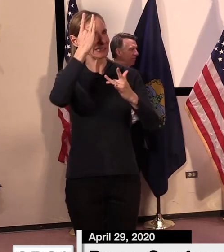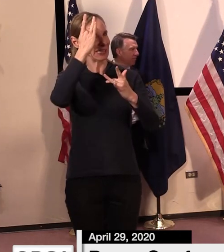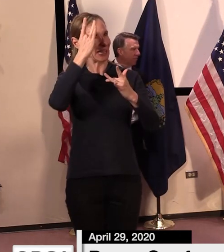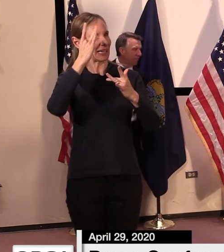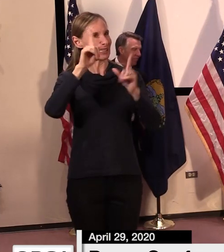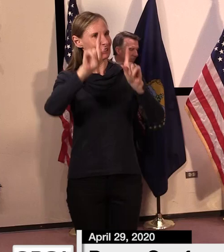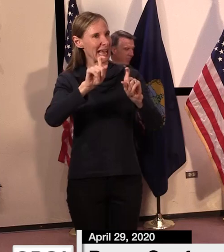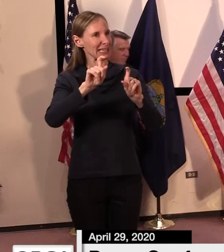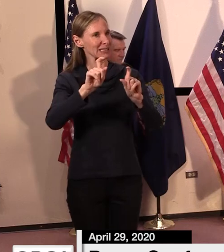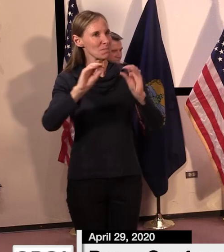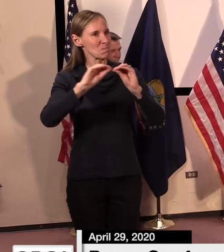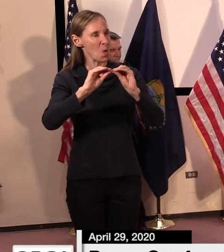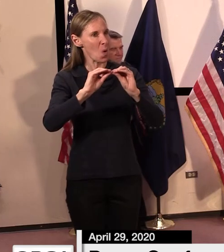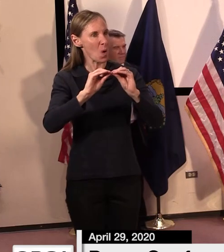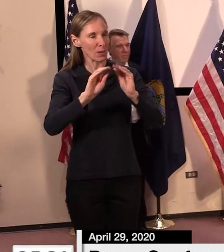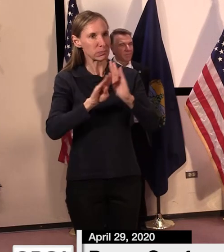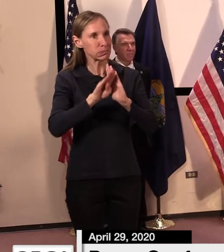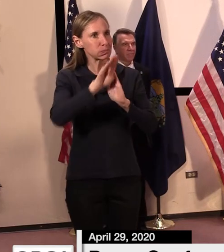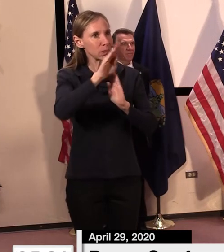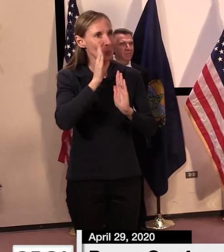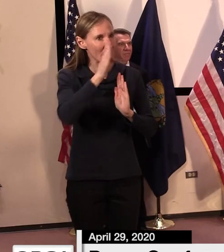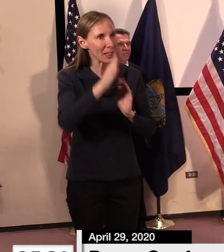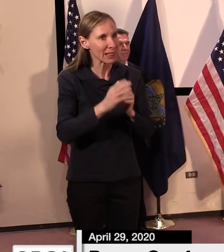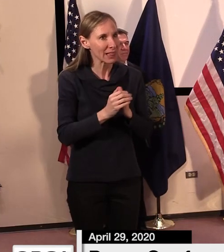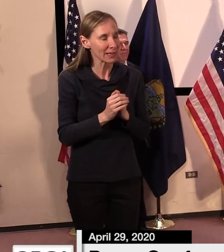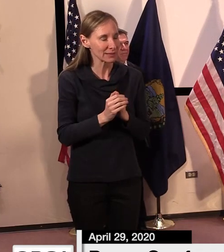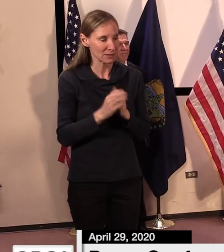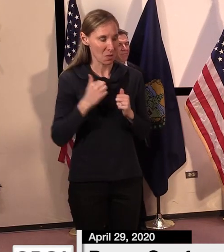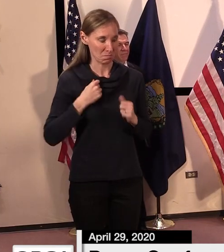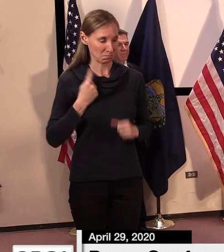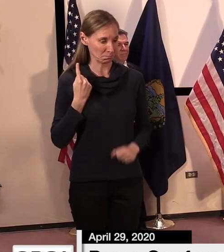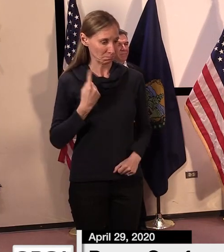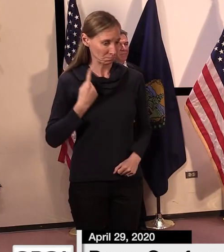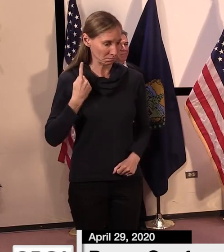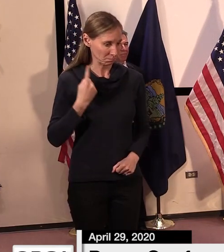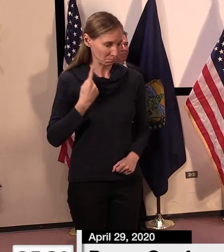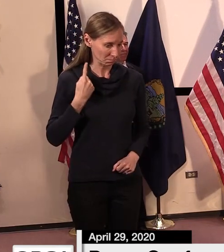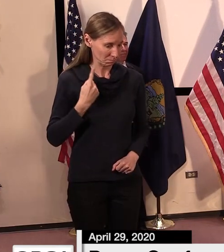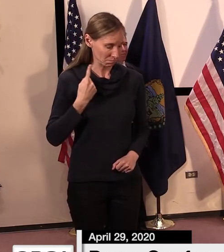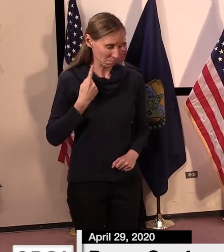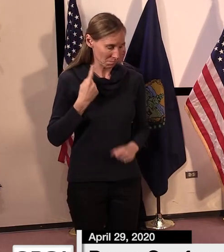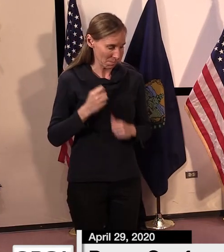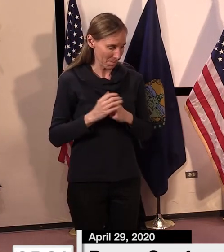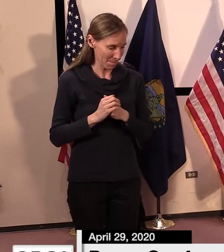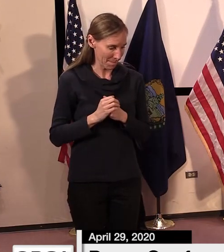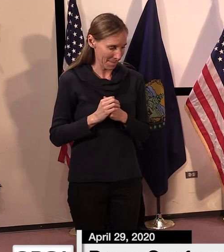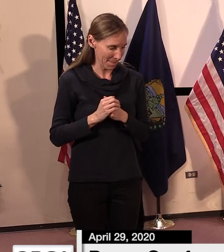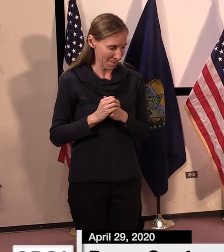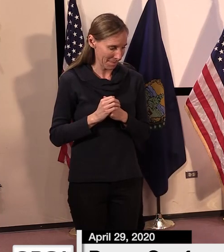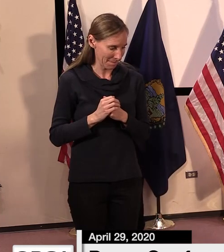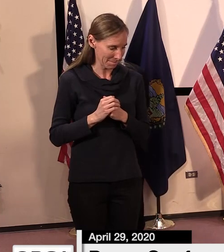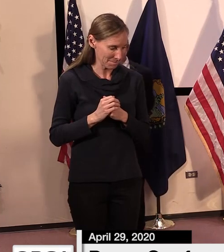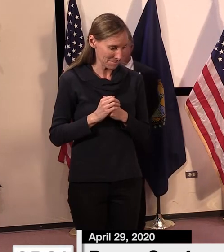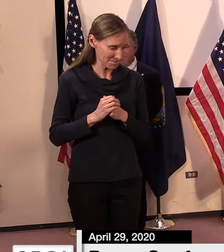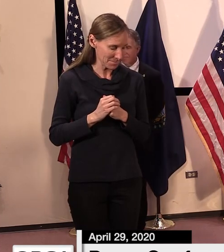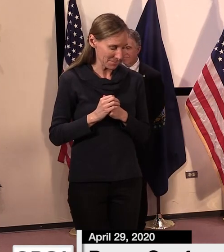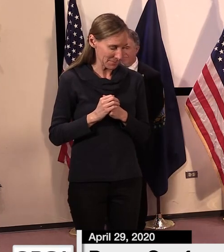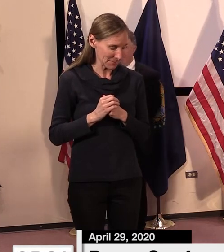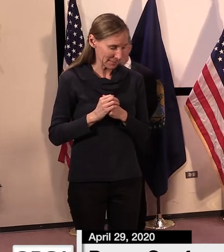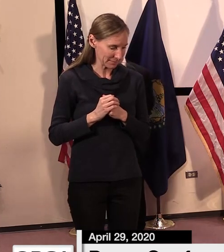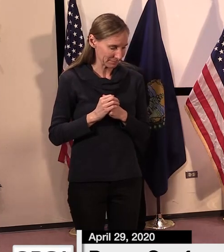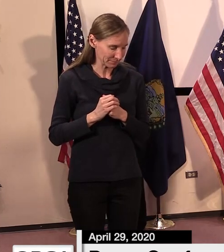everyone's peace of mind, if there is such a thing anymore, if there has been any way to